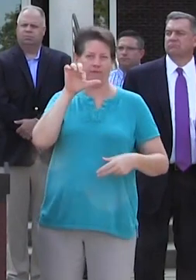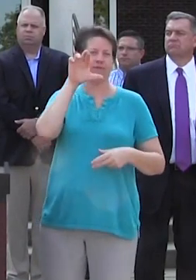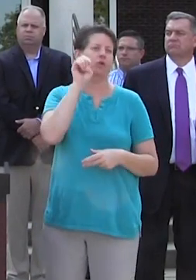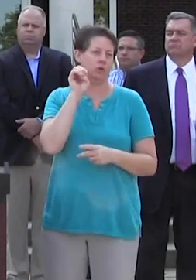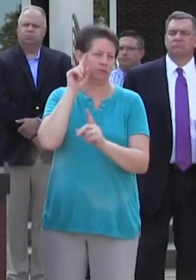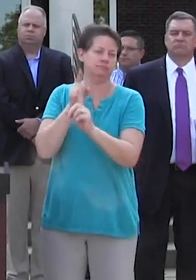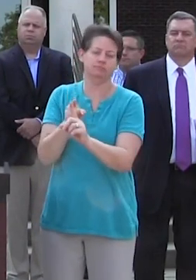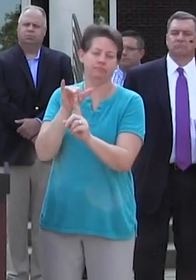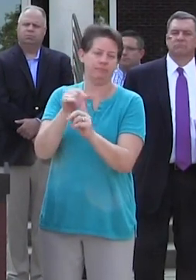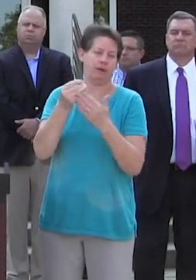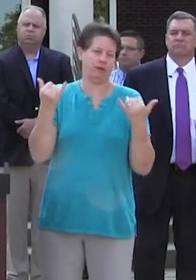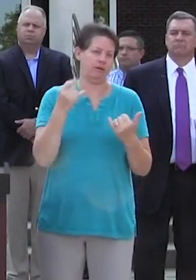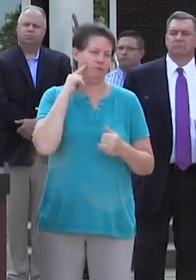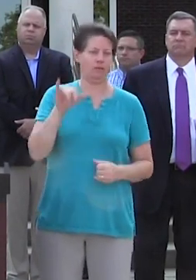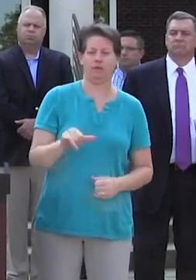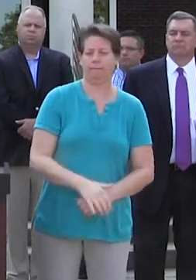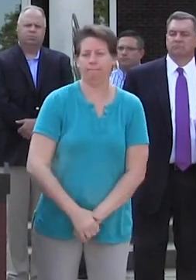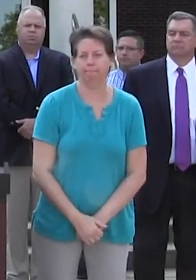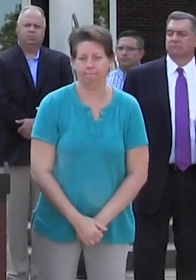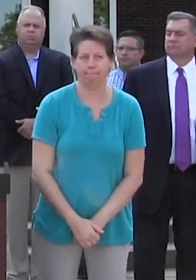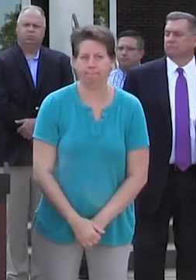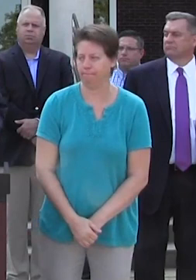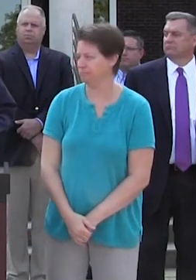by Hurricane Florence.